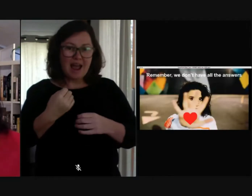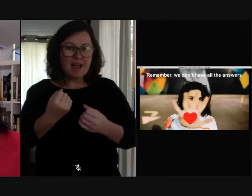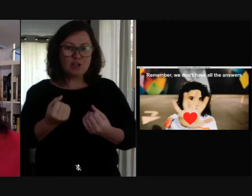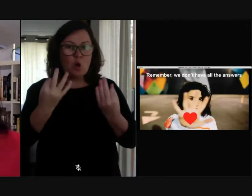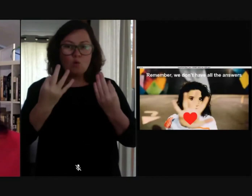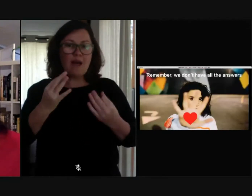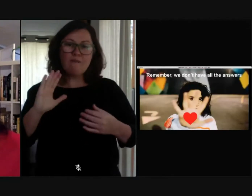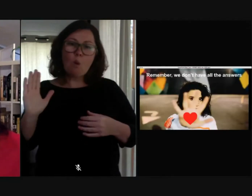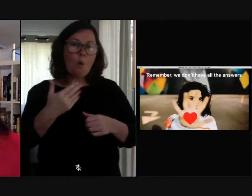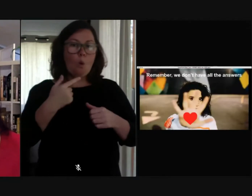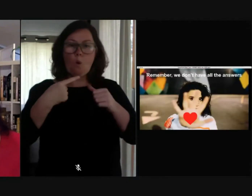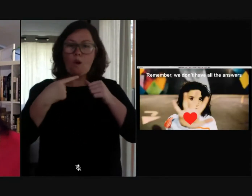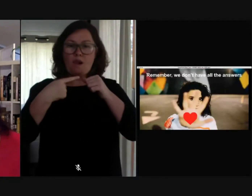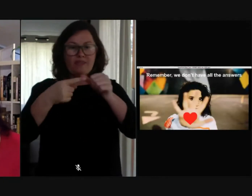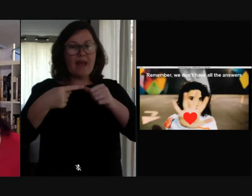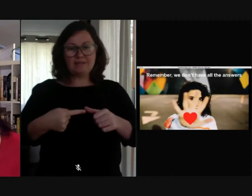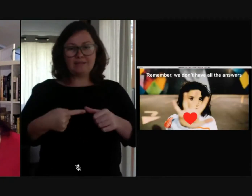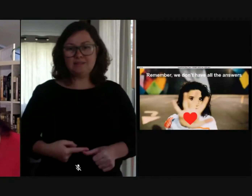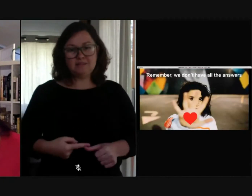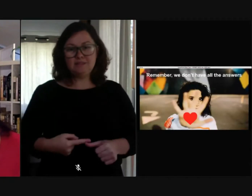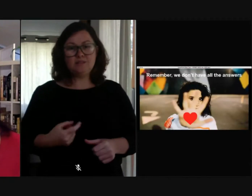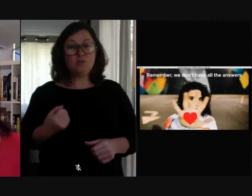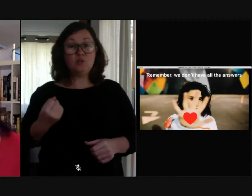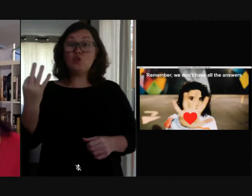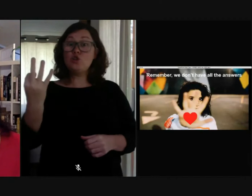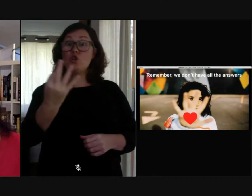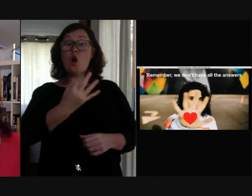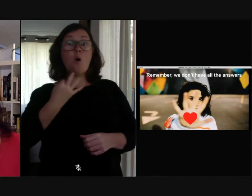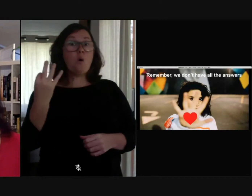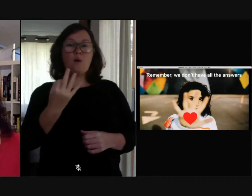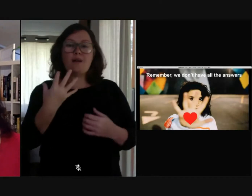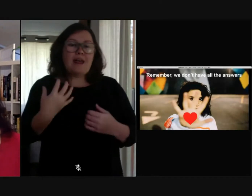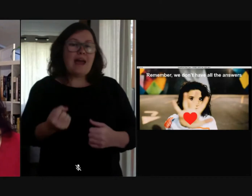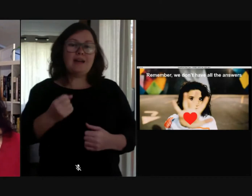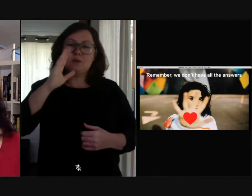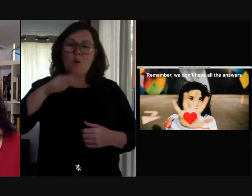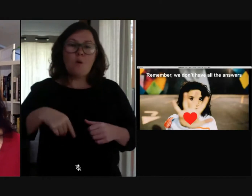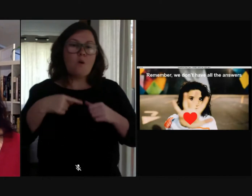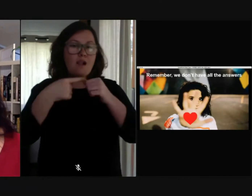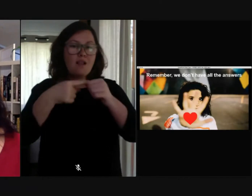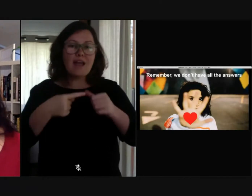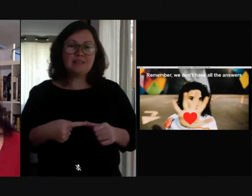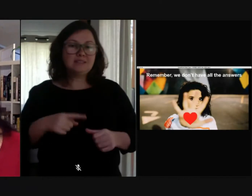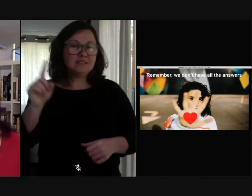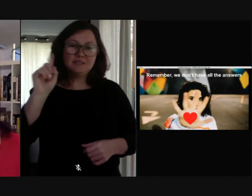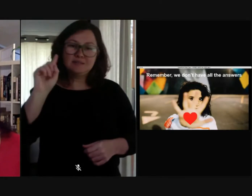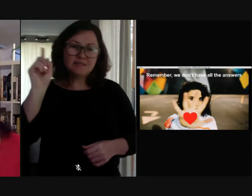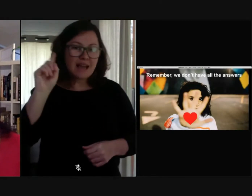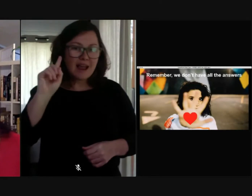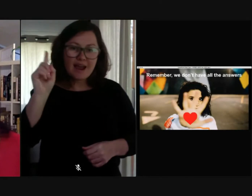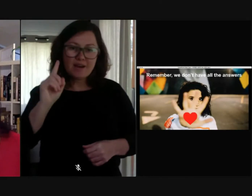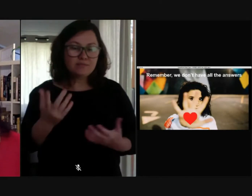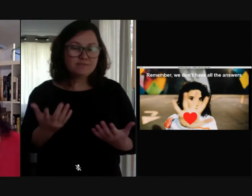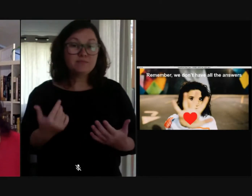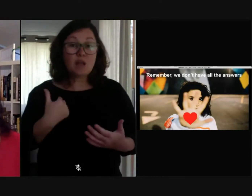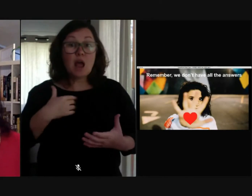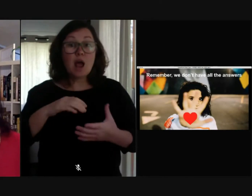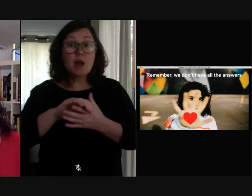Unfortunately, nobody has all of the answers at this point in time. And I really appreciate the fact that a